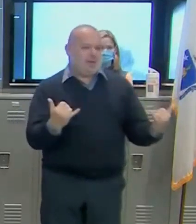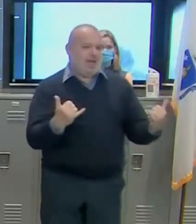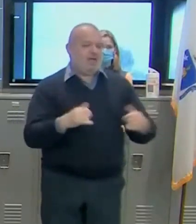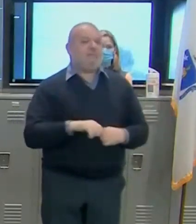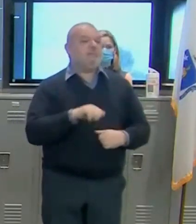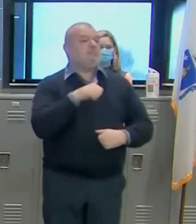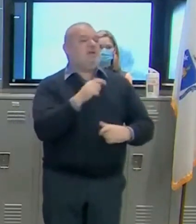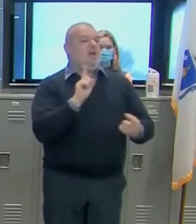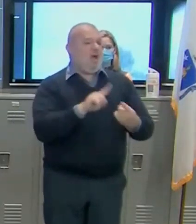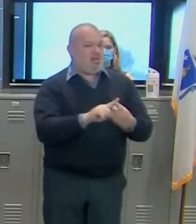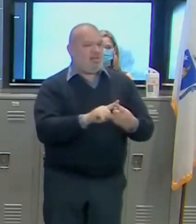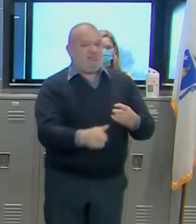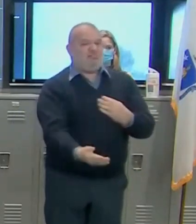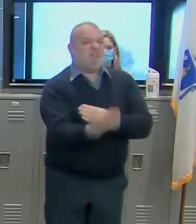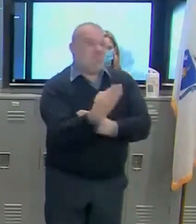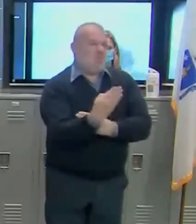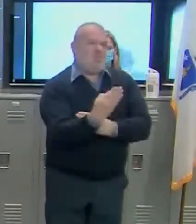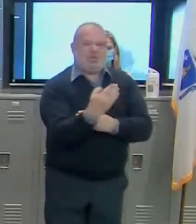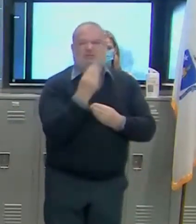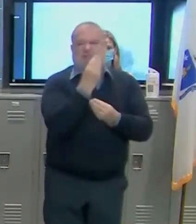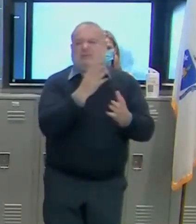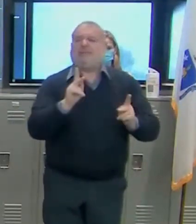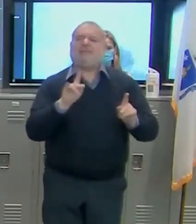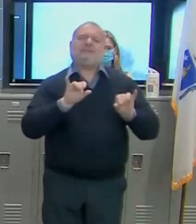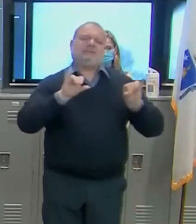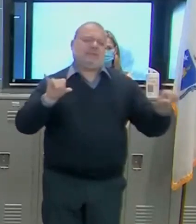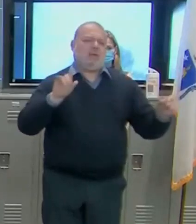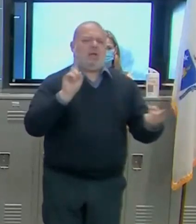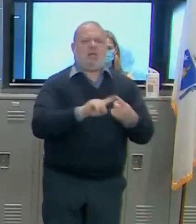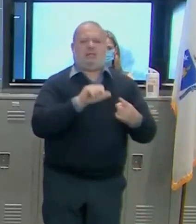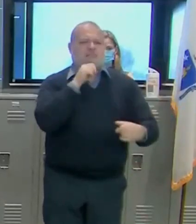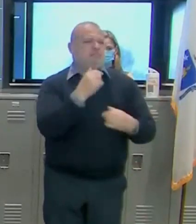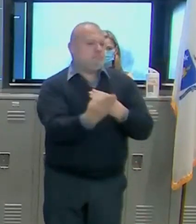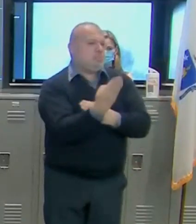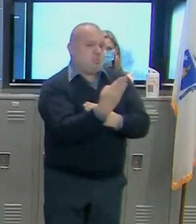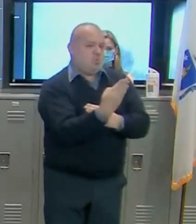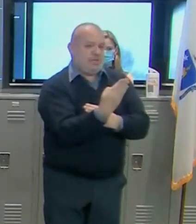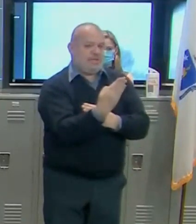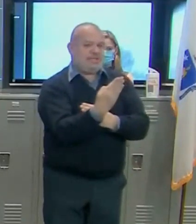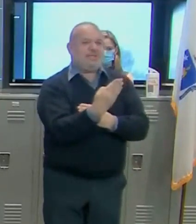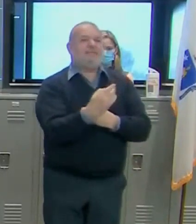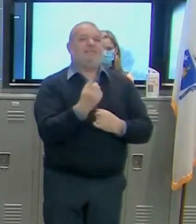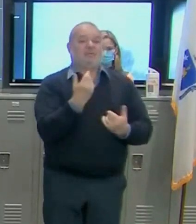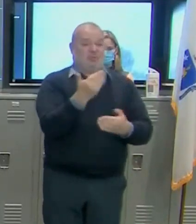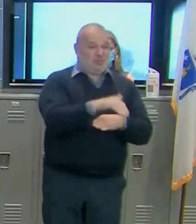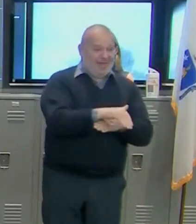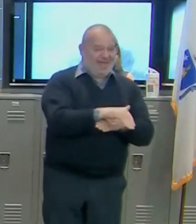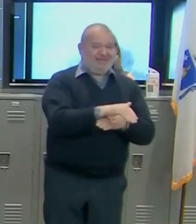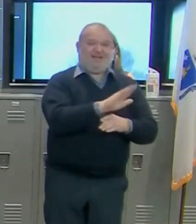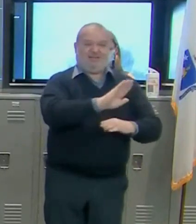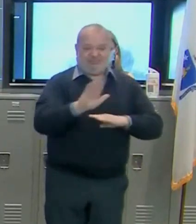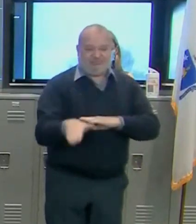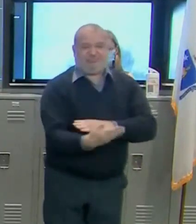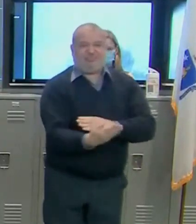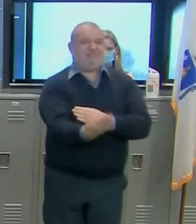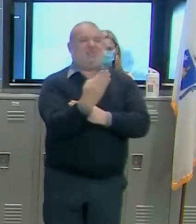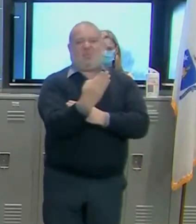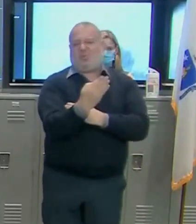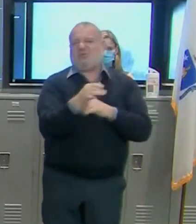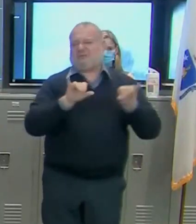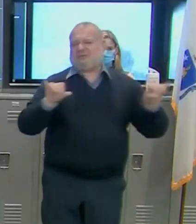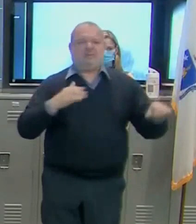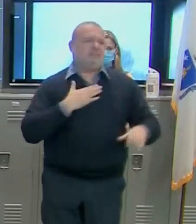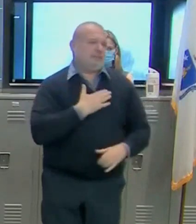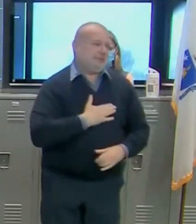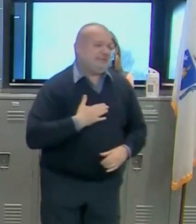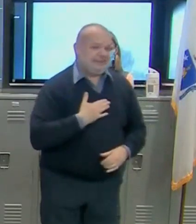the cleanup is going to continue all night and into tomorrow morning as well. The tractor trailer ban remains in